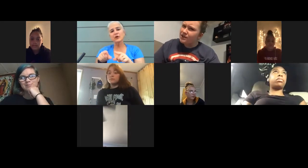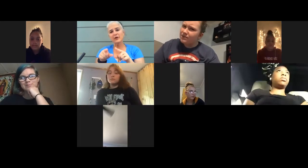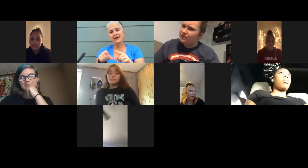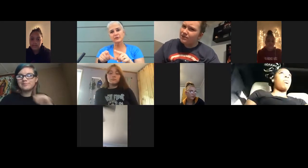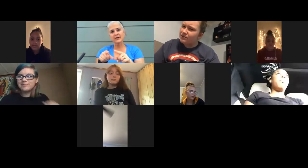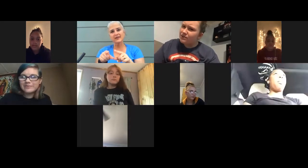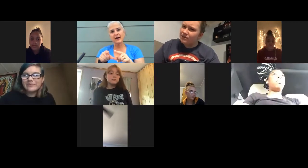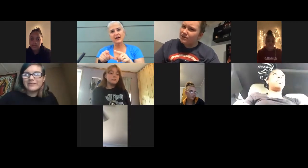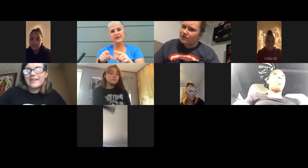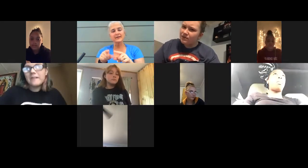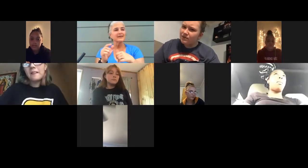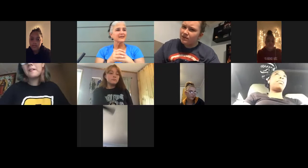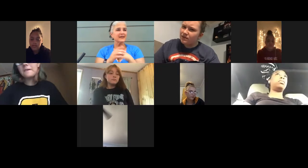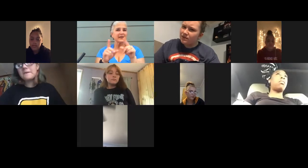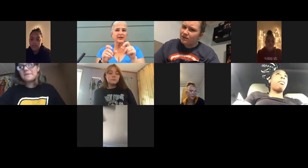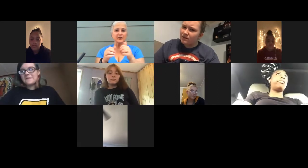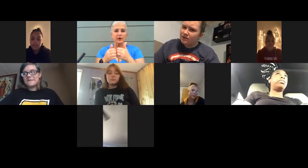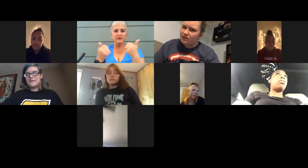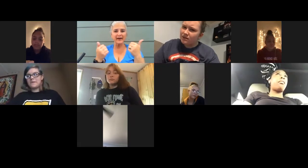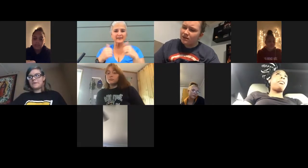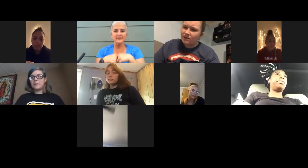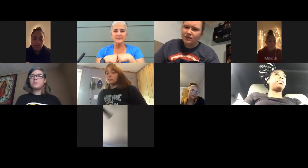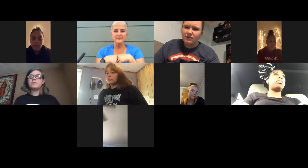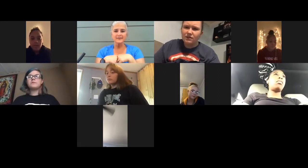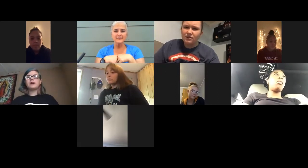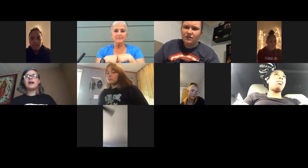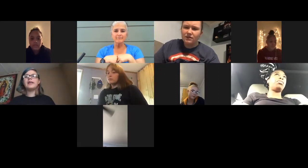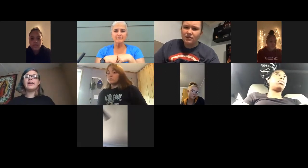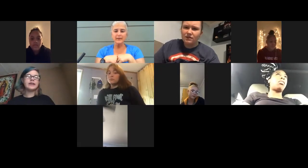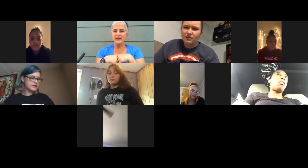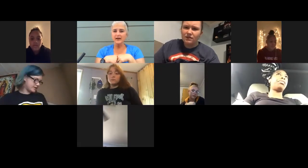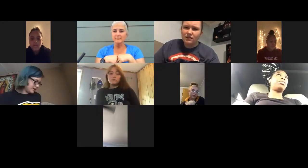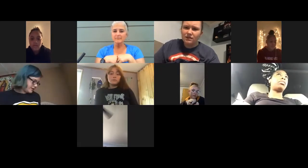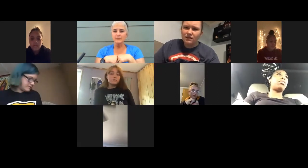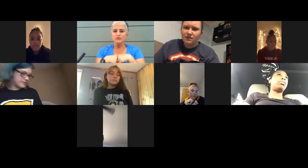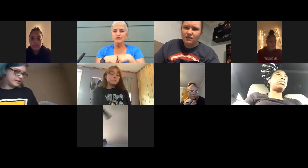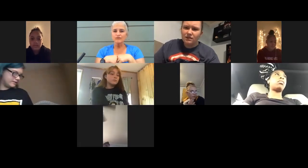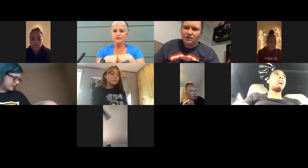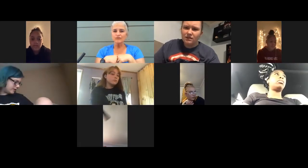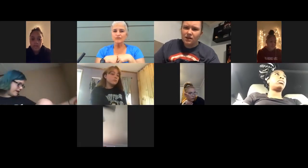Alexis, it was your class. We're talking about, I think, needing your own space. Maybe not.